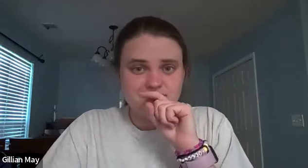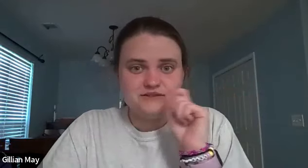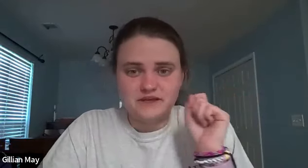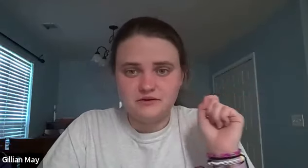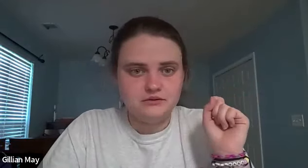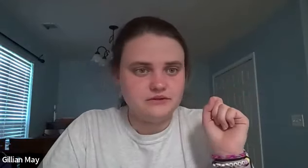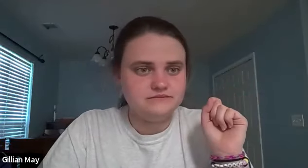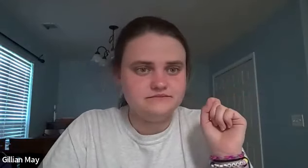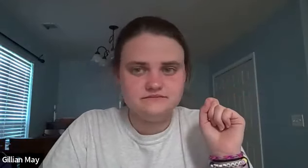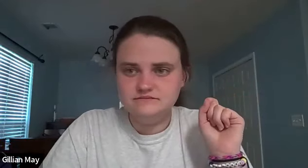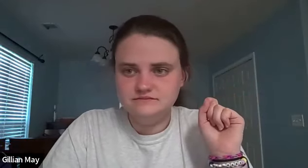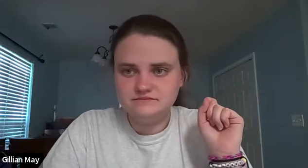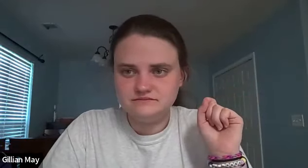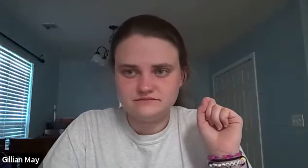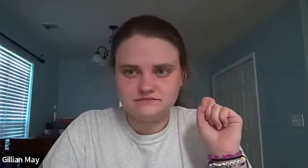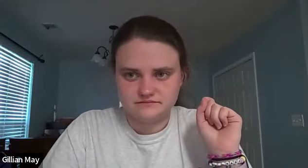Excuse me. Whew.